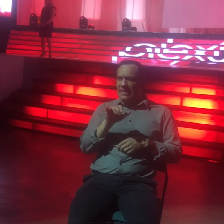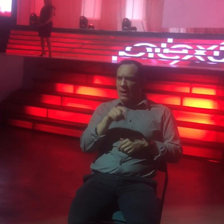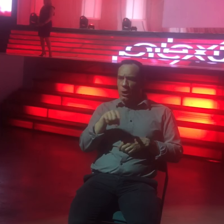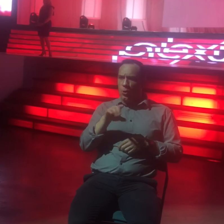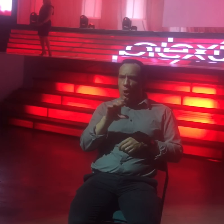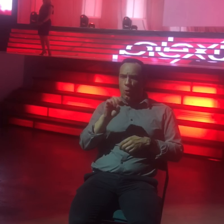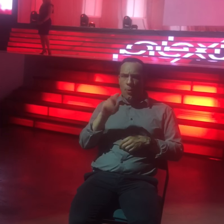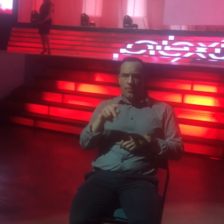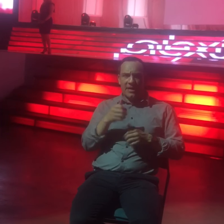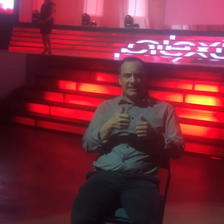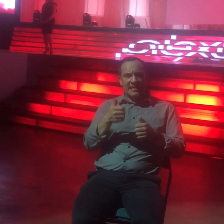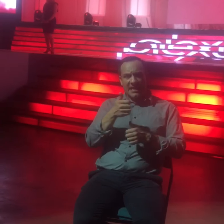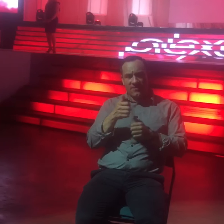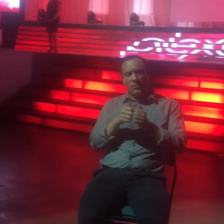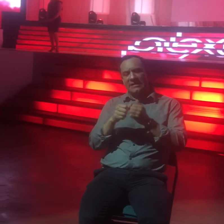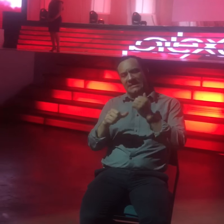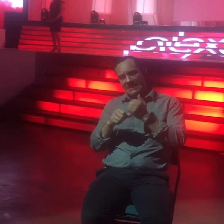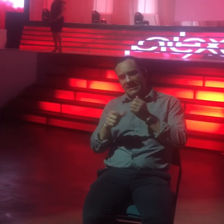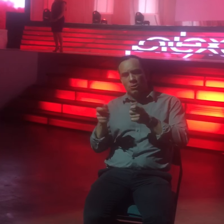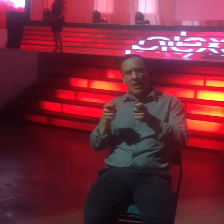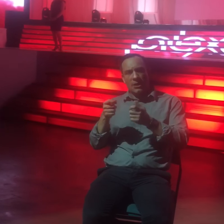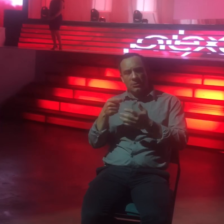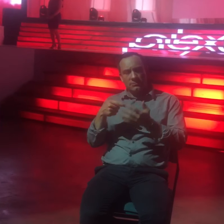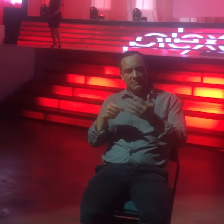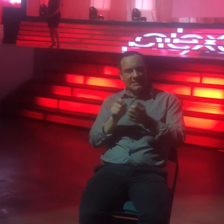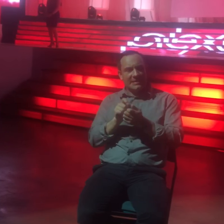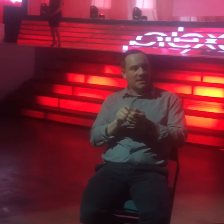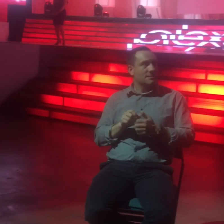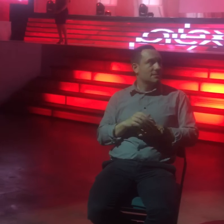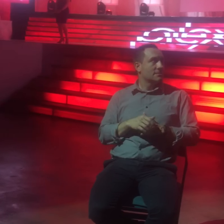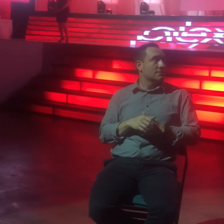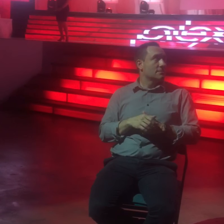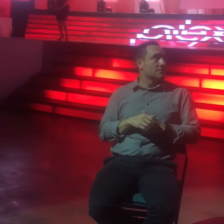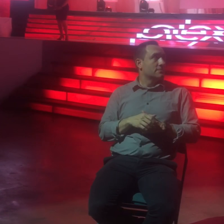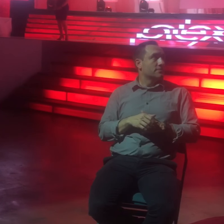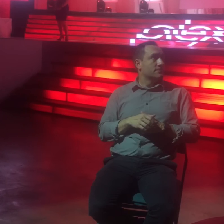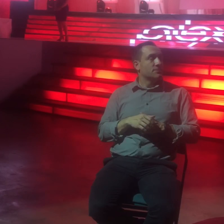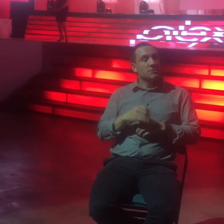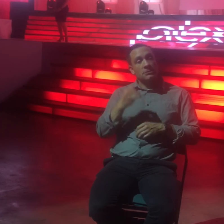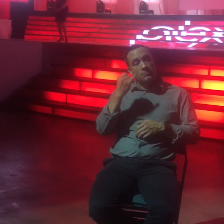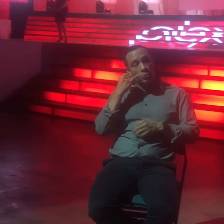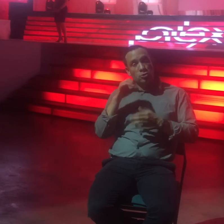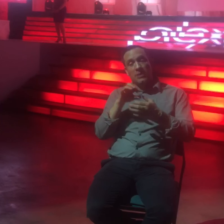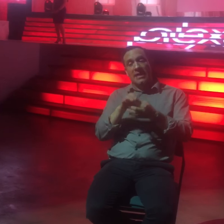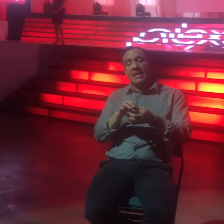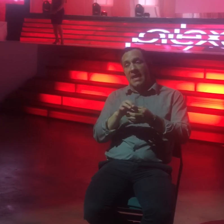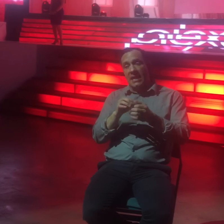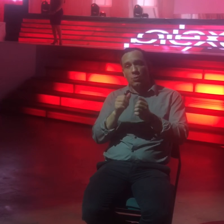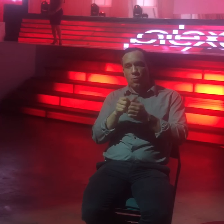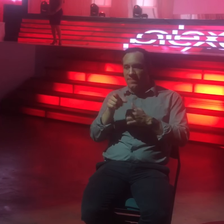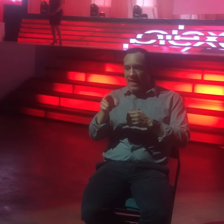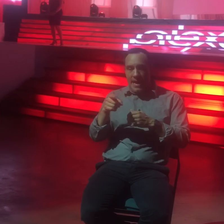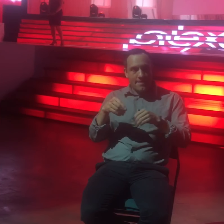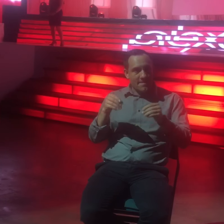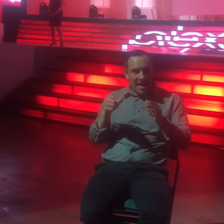to handle details on your behalf. Say you connect with a new, energized ambassador anxious to build their own Plexus